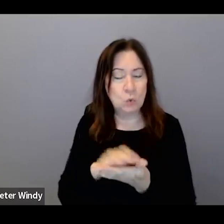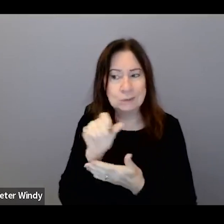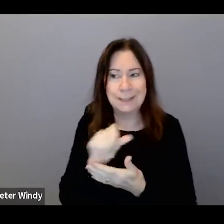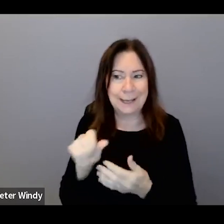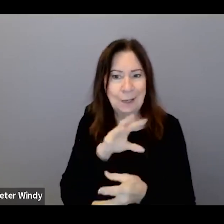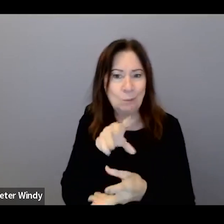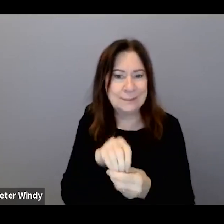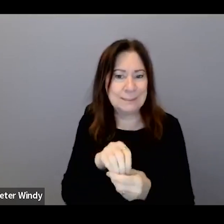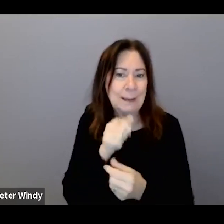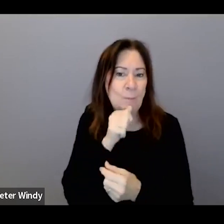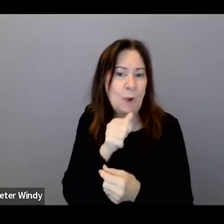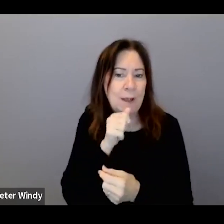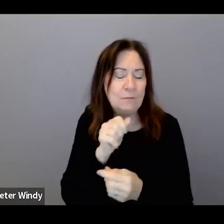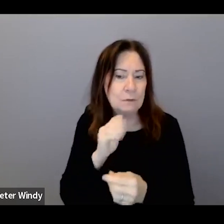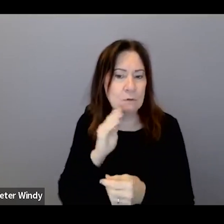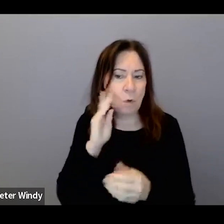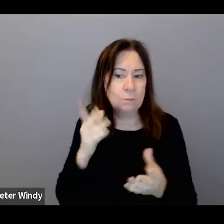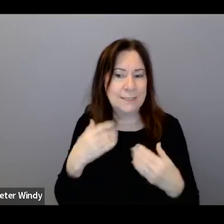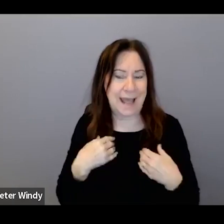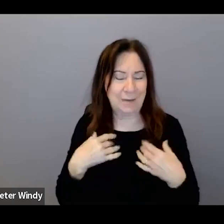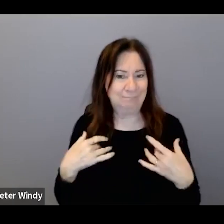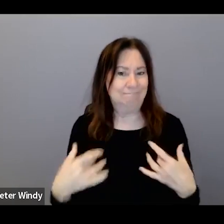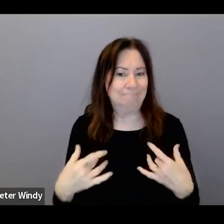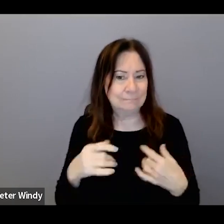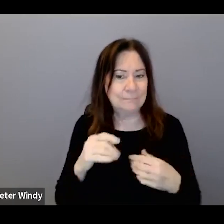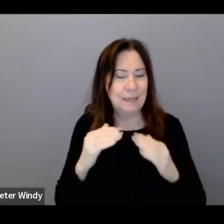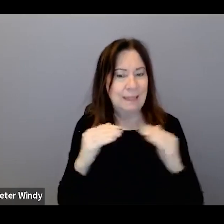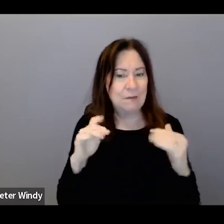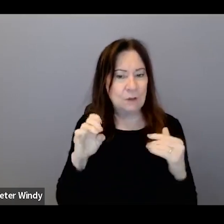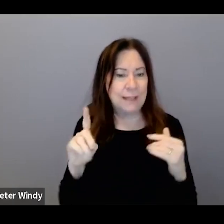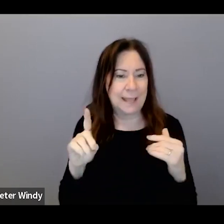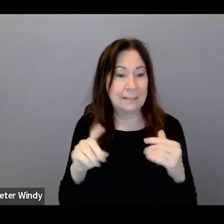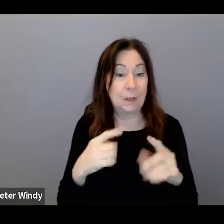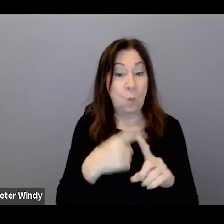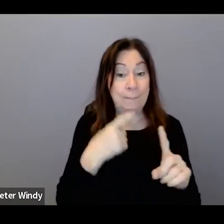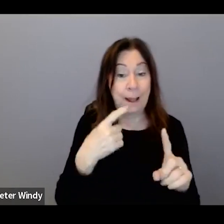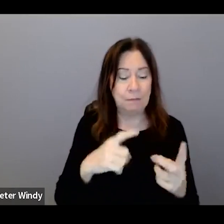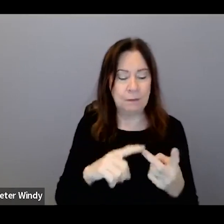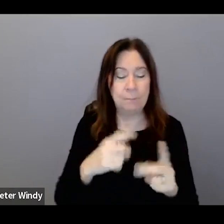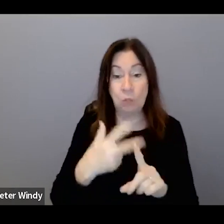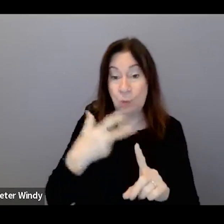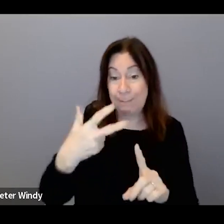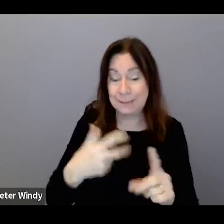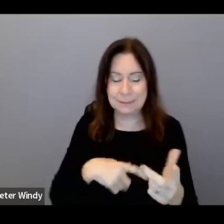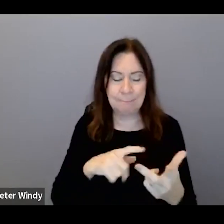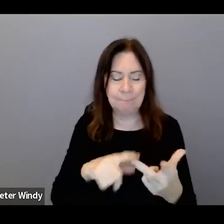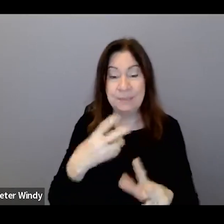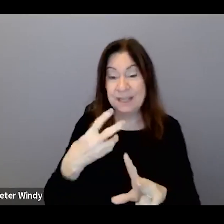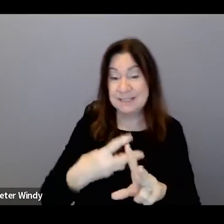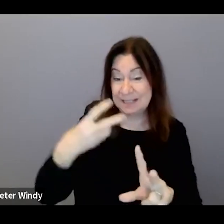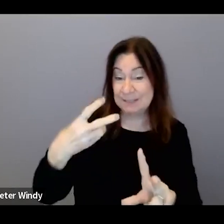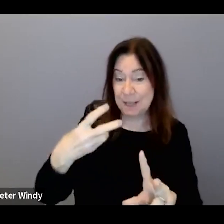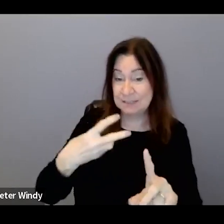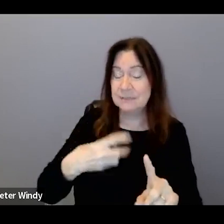participating private residences that had detectable levels of lead at 1 month, 3 months, and 6 months from